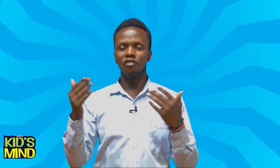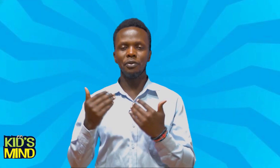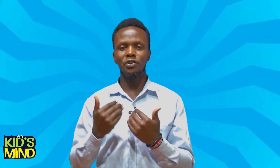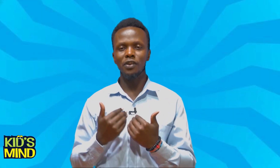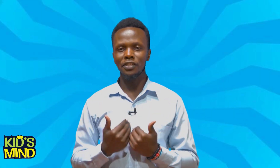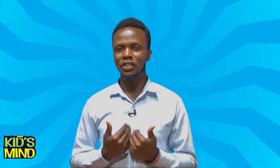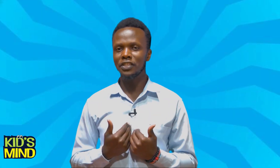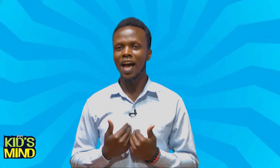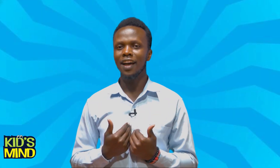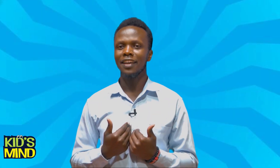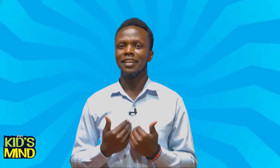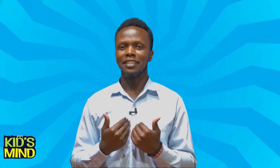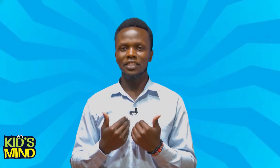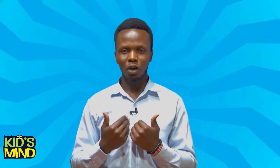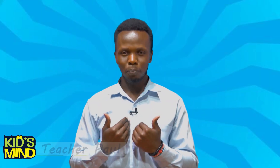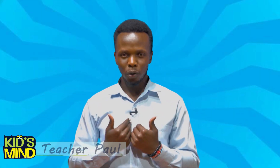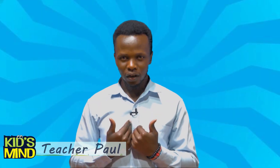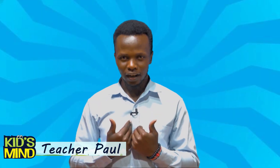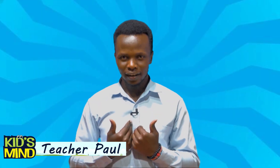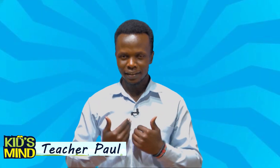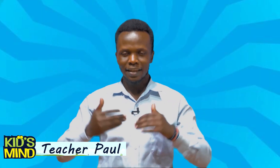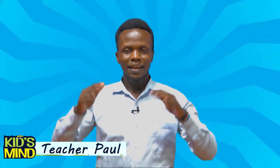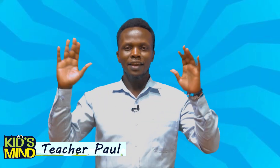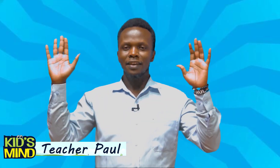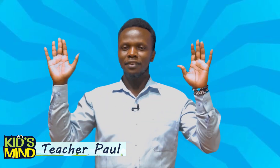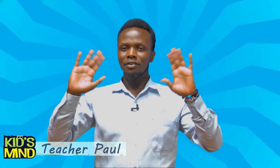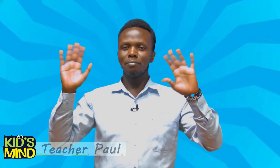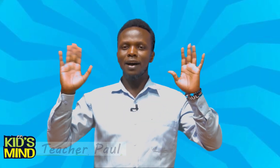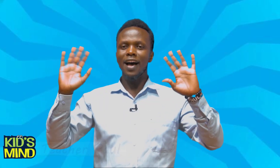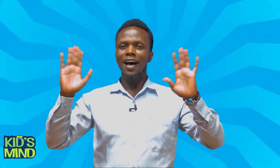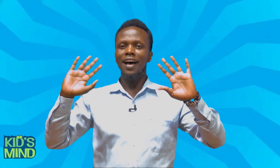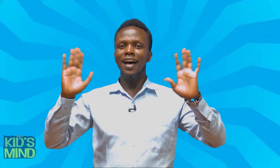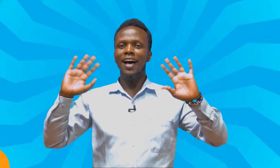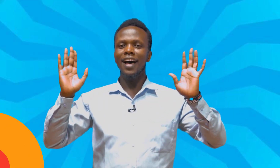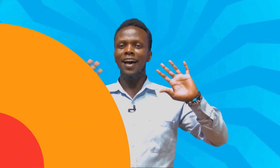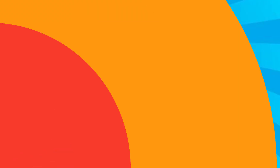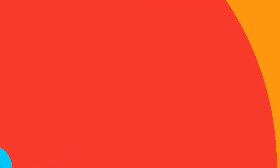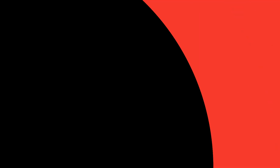have been your teacher, Teacher Paul. Goodbye.